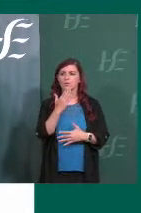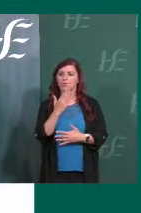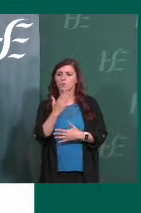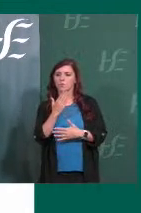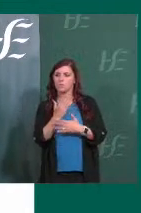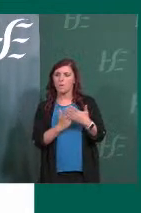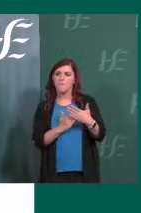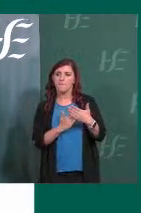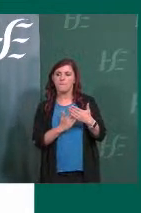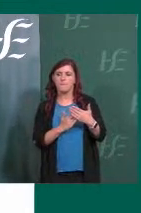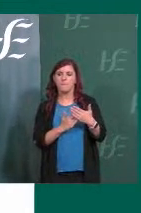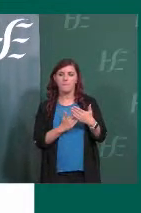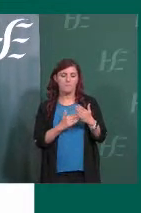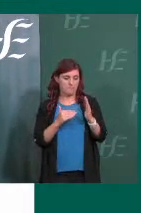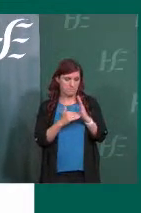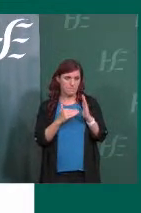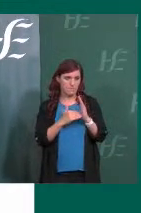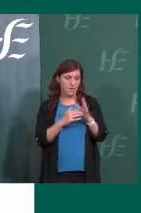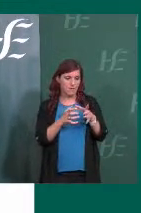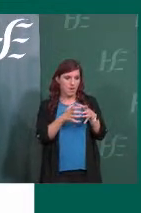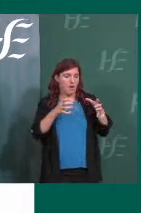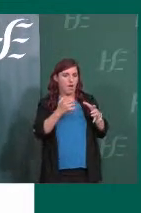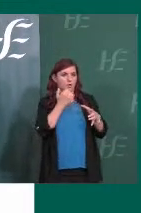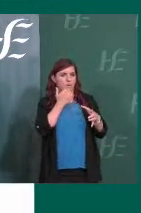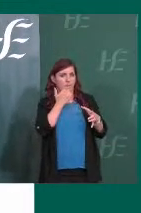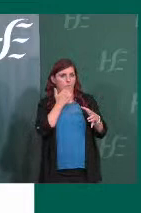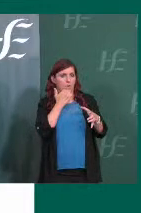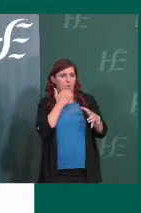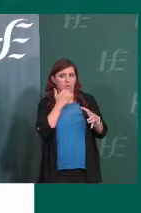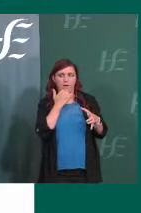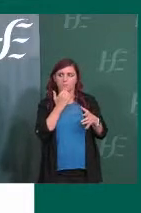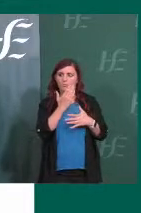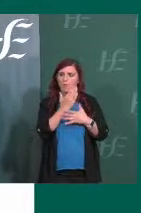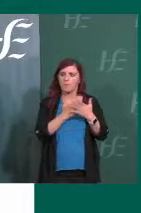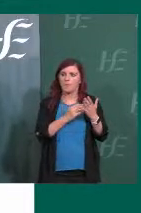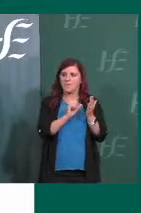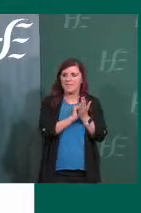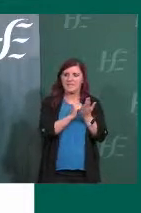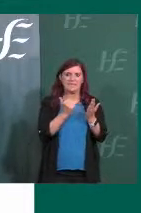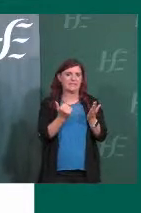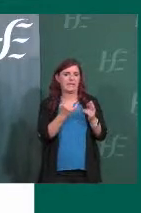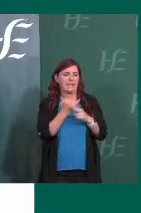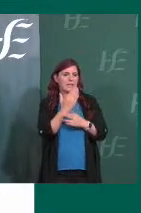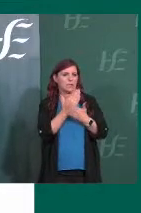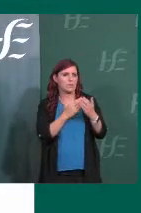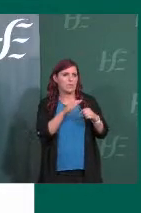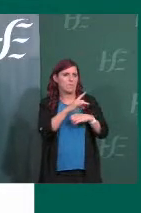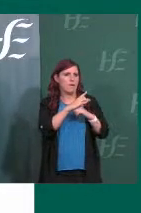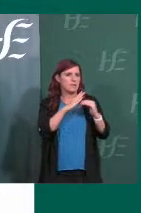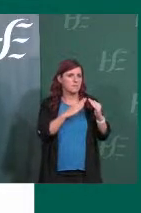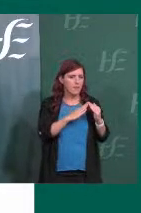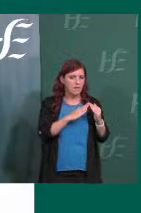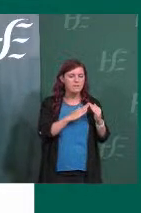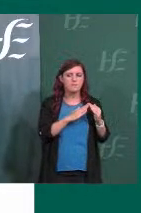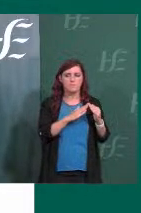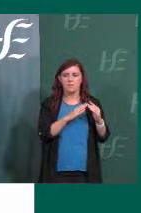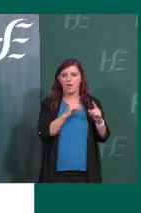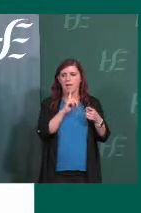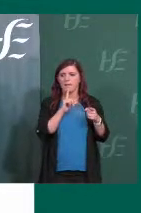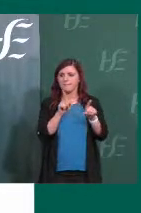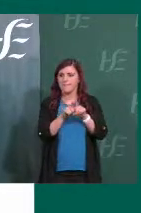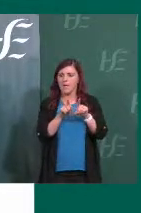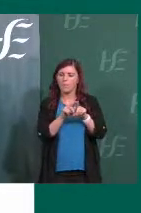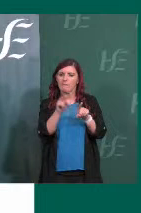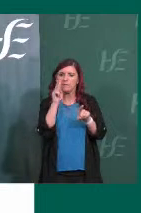large numbers of patients. So we've had outbreaks involving up to 16 patients in some cases in the acute hospital sector, and we've